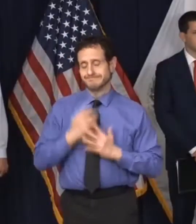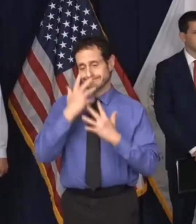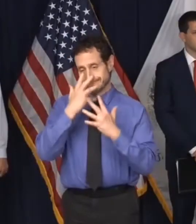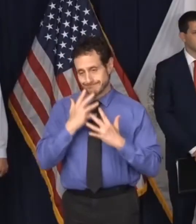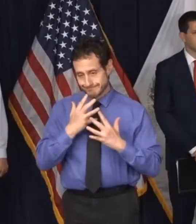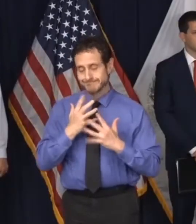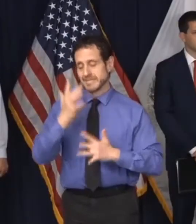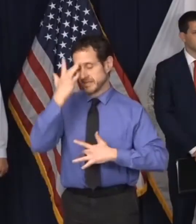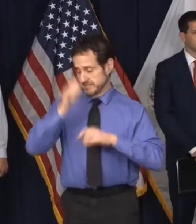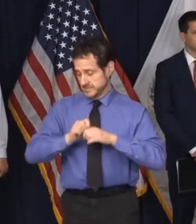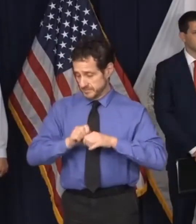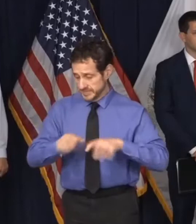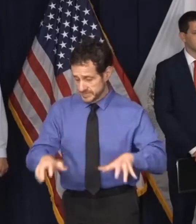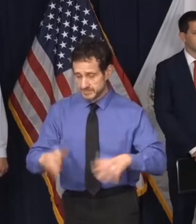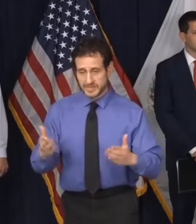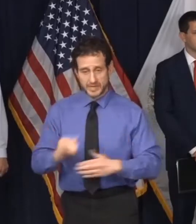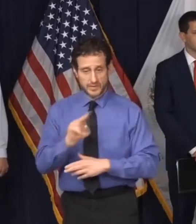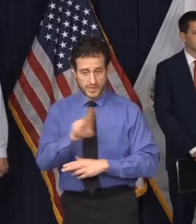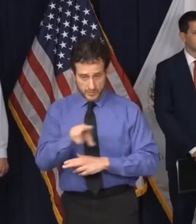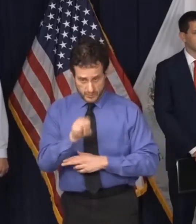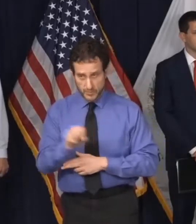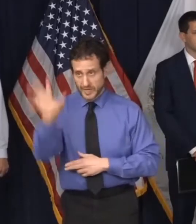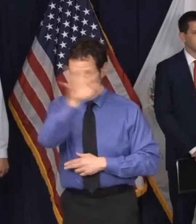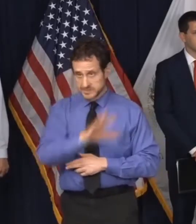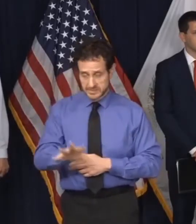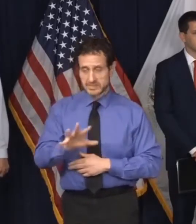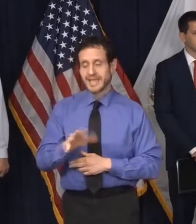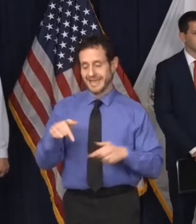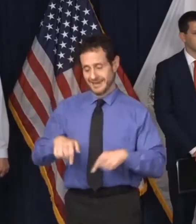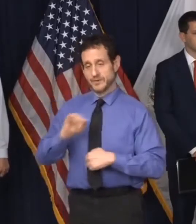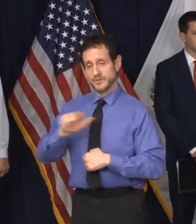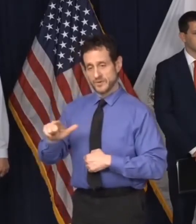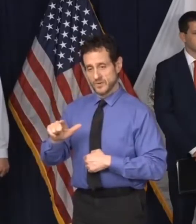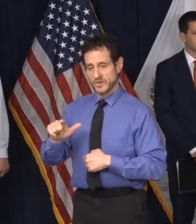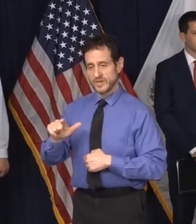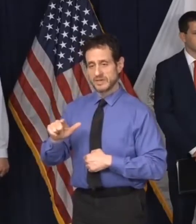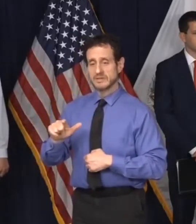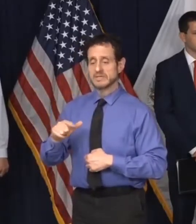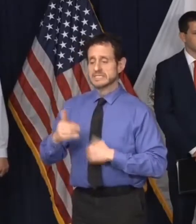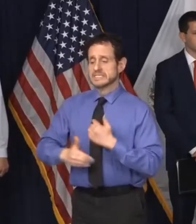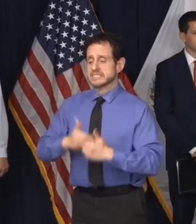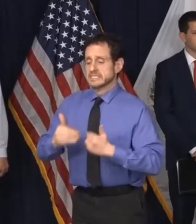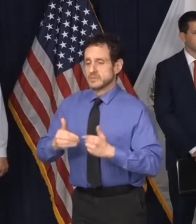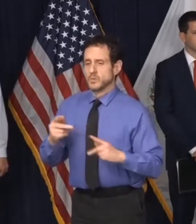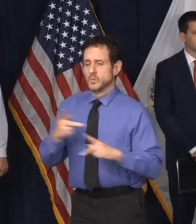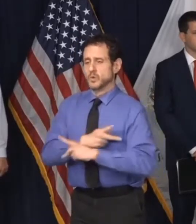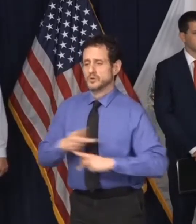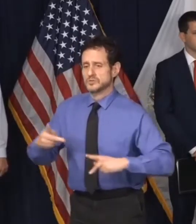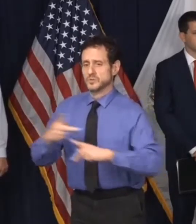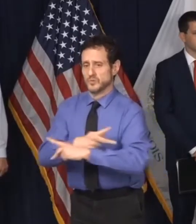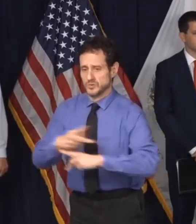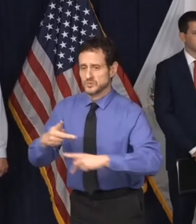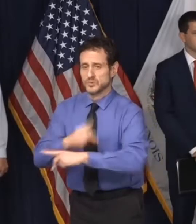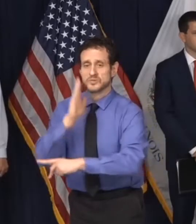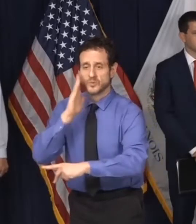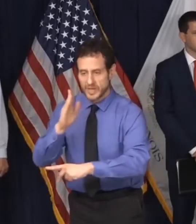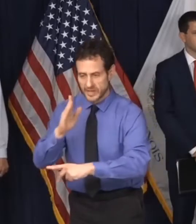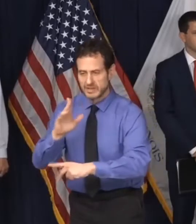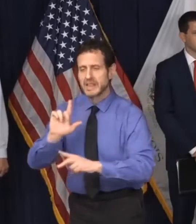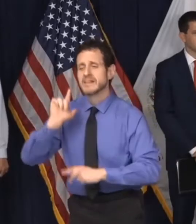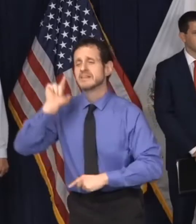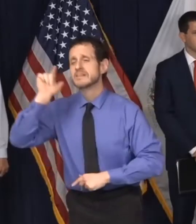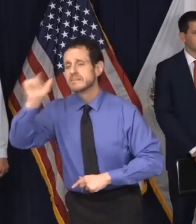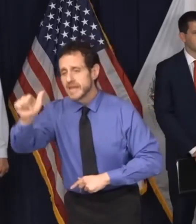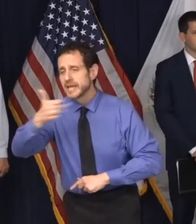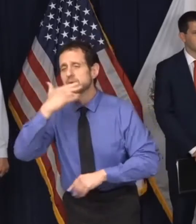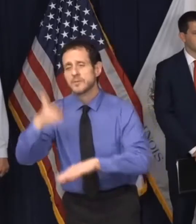in the United States and, of course, here in Illinois will get worse before it gets better. That continues to play out as